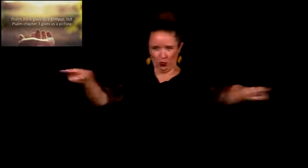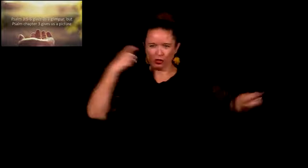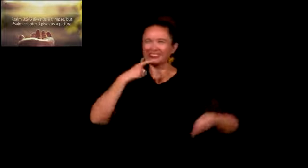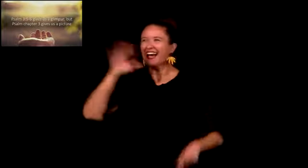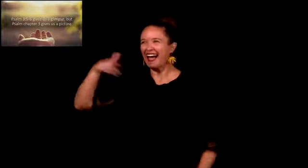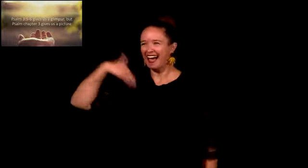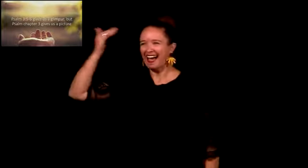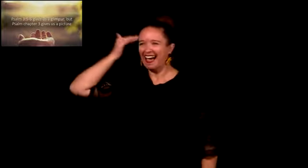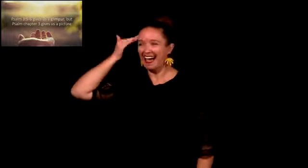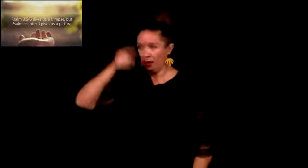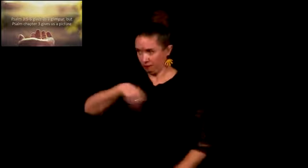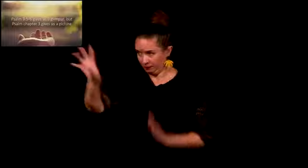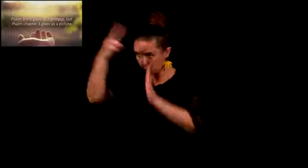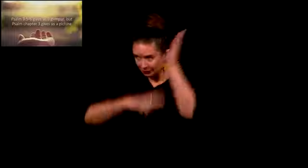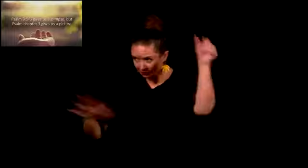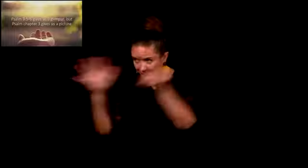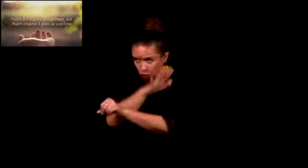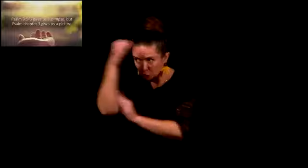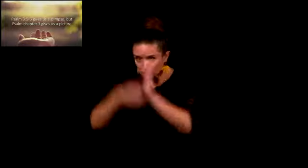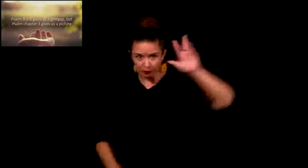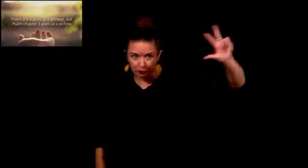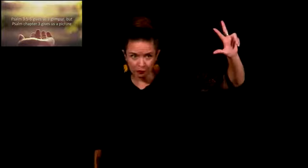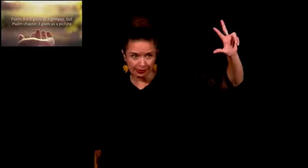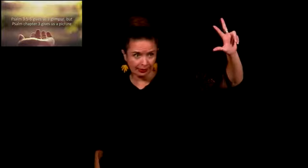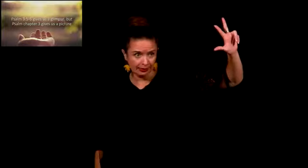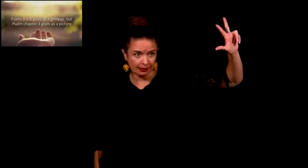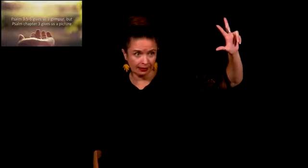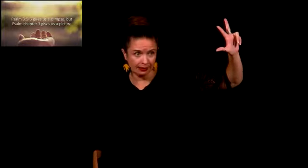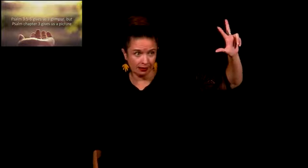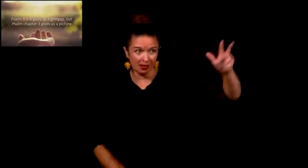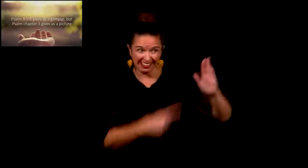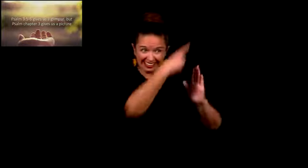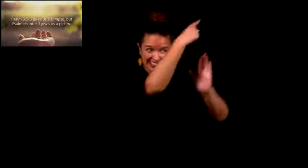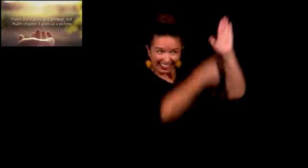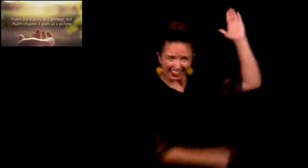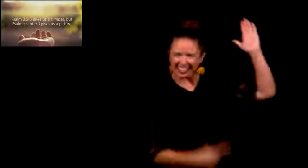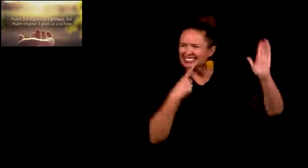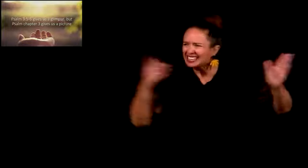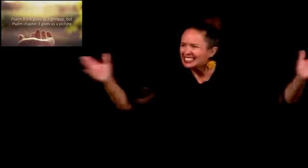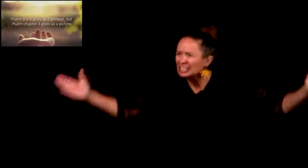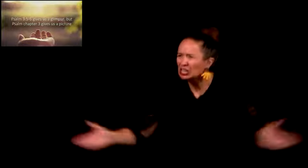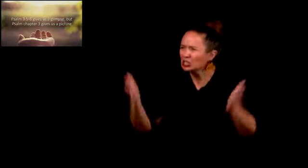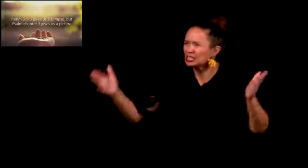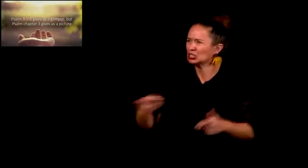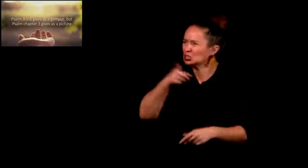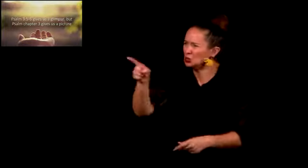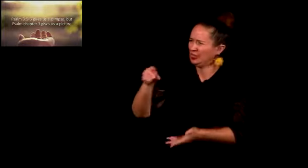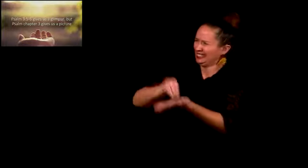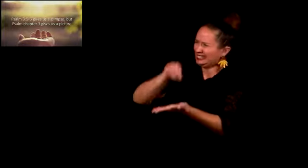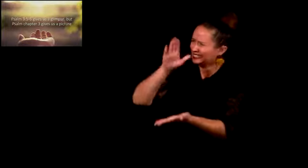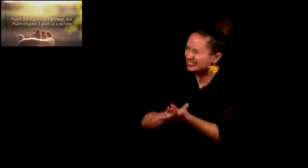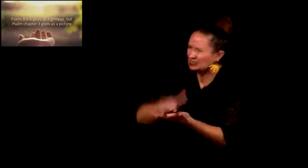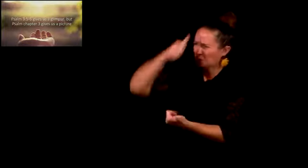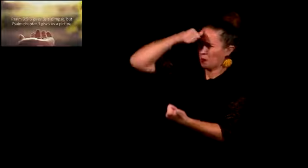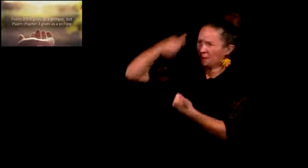Because this is what I'm charging for you guys to do. Read the full chapter 3 of Psalm. I really encourage you guys to